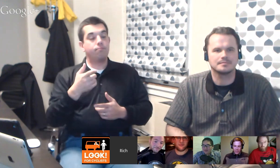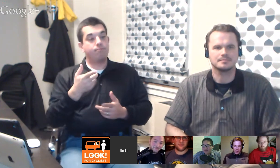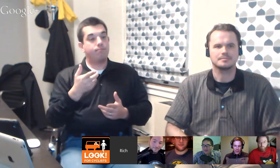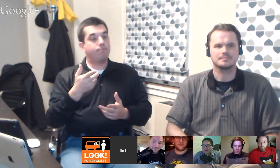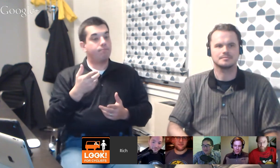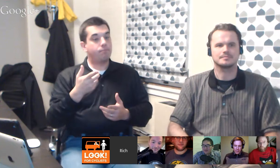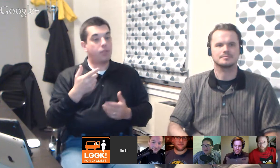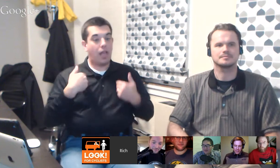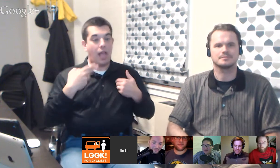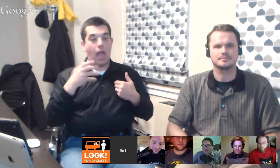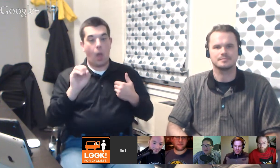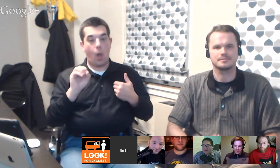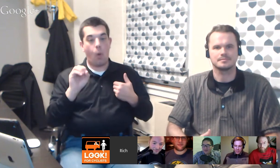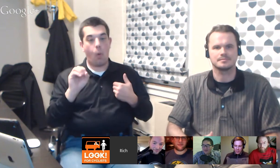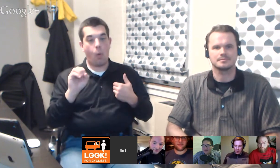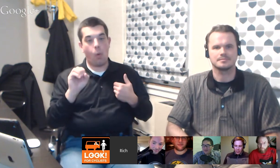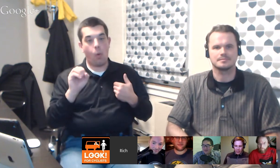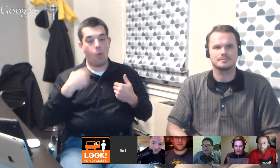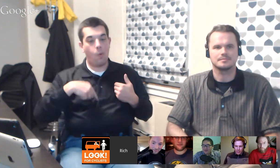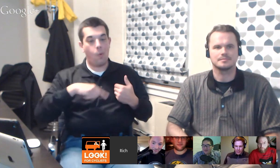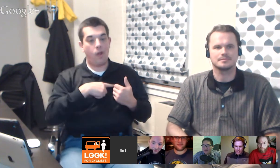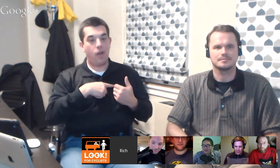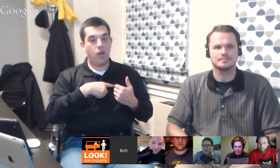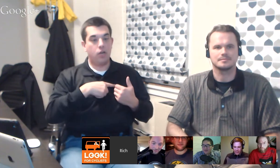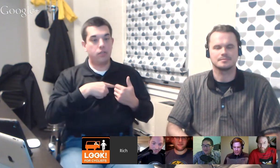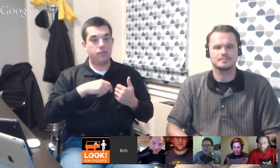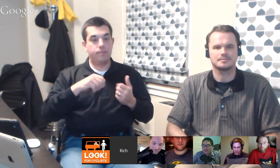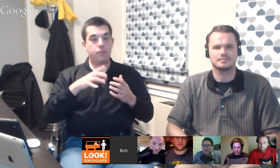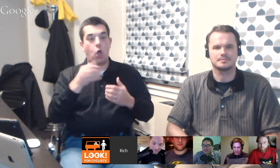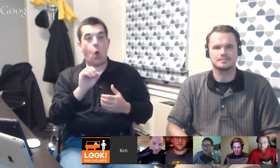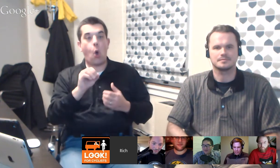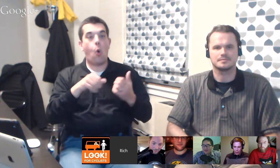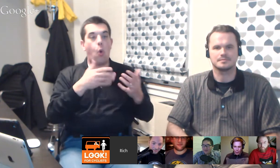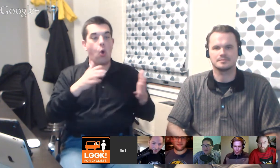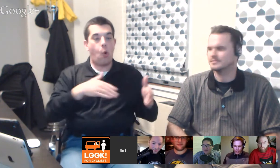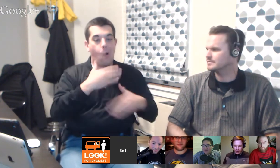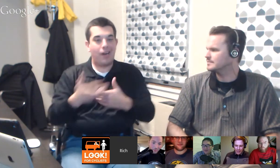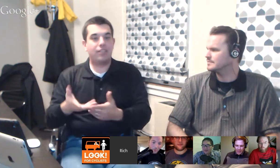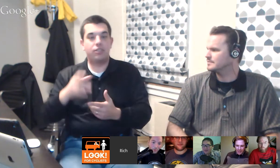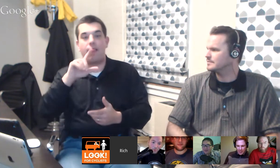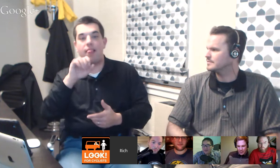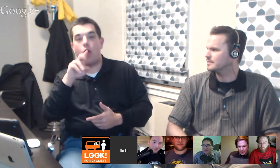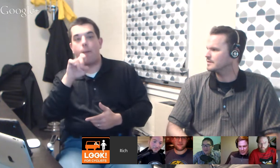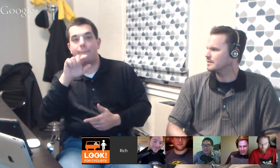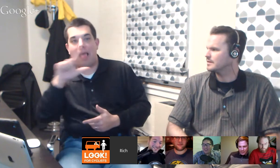With Hal, we're co-organizers of the Laravel meetup in Chicago.